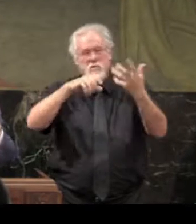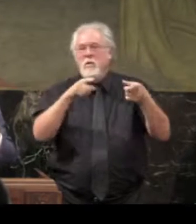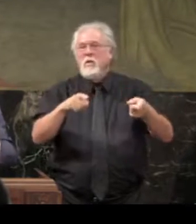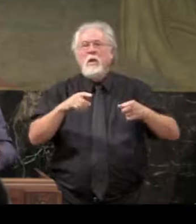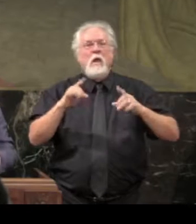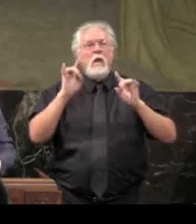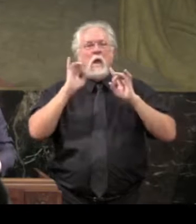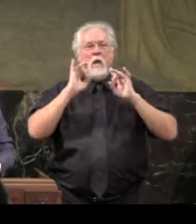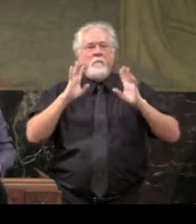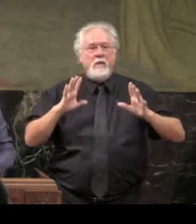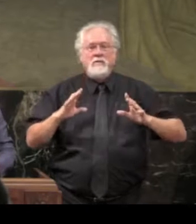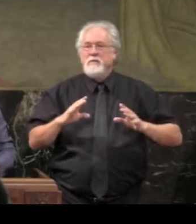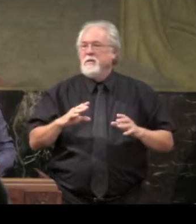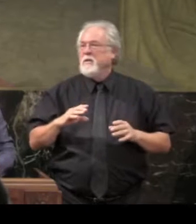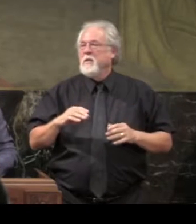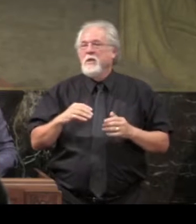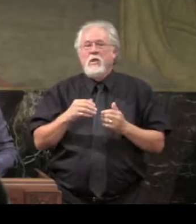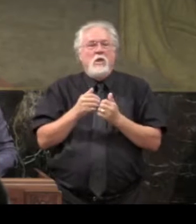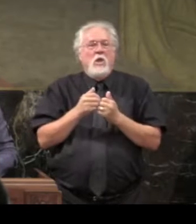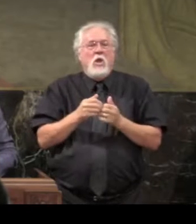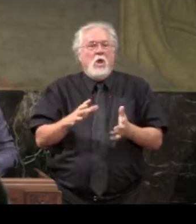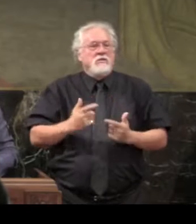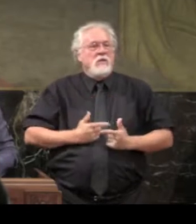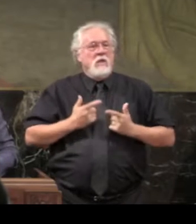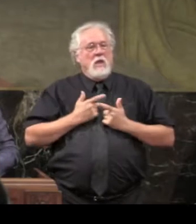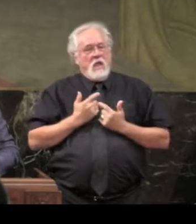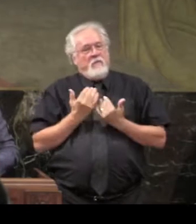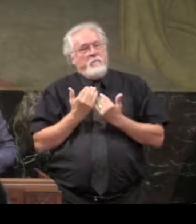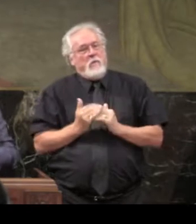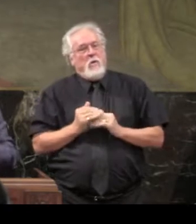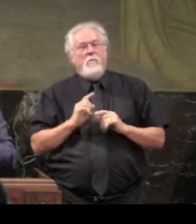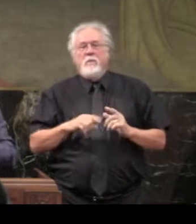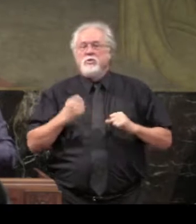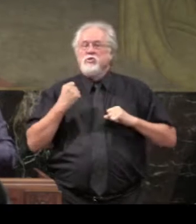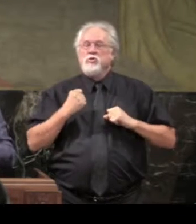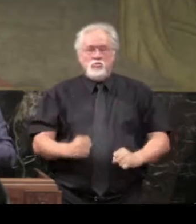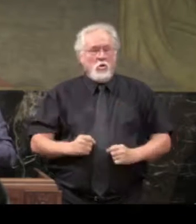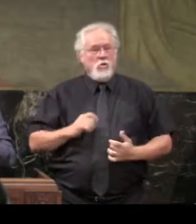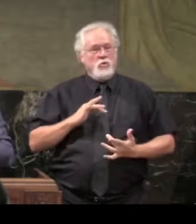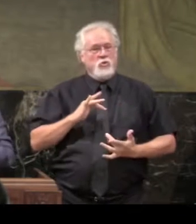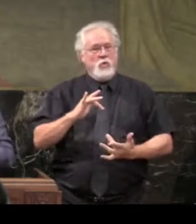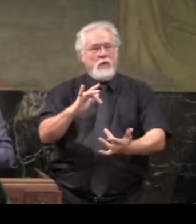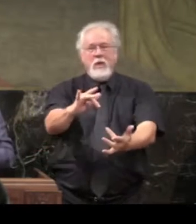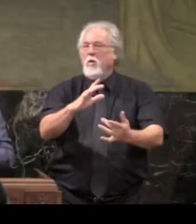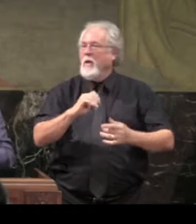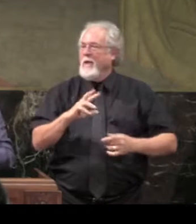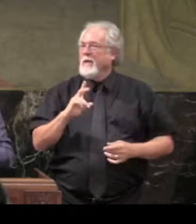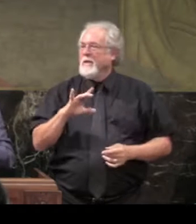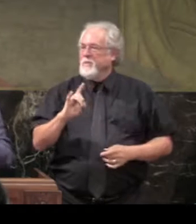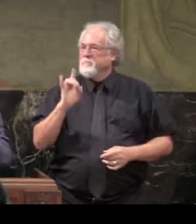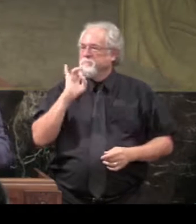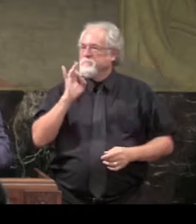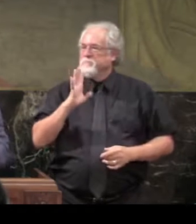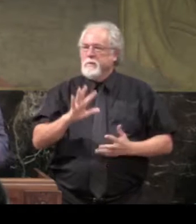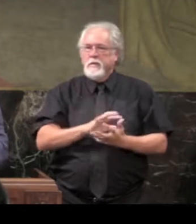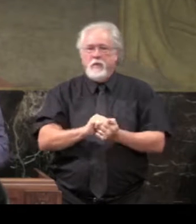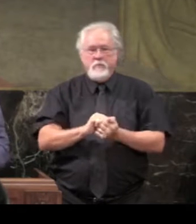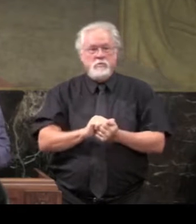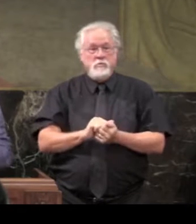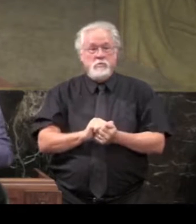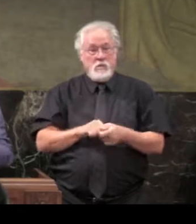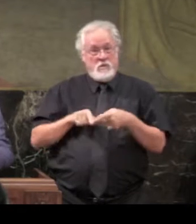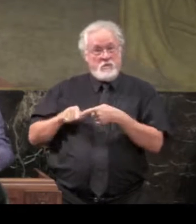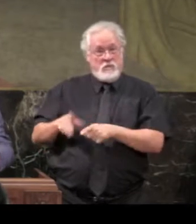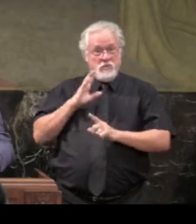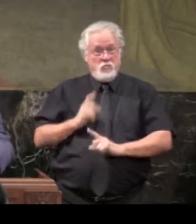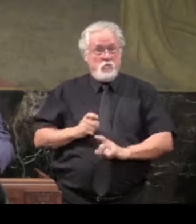Amazingly, the loss of life there was very minimal, but that was a strong tornado, and it did extensive damage. And this award